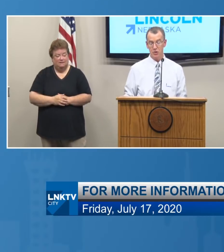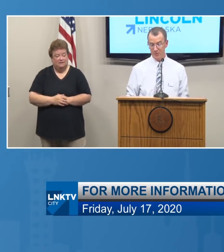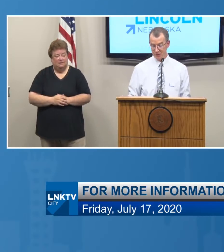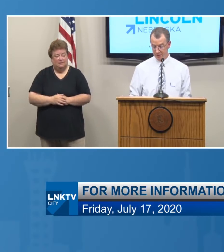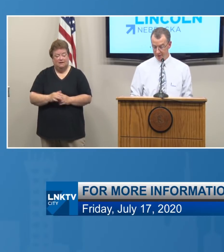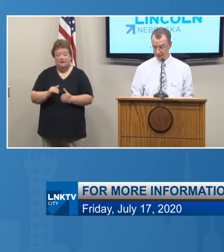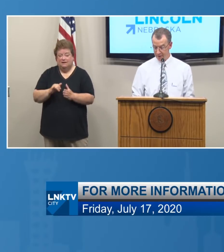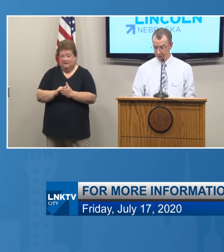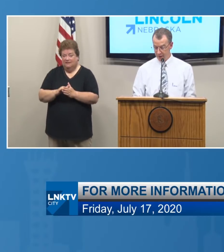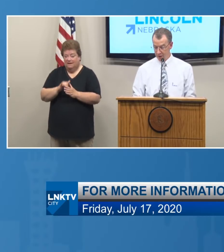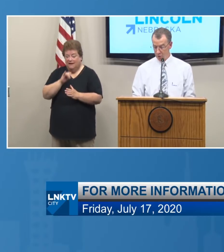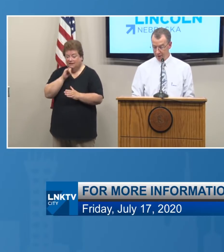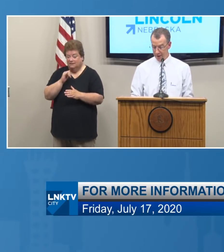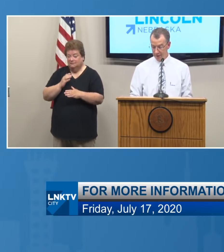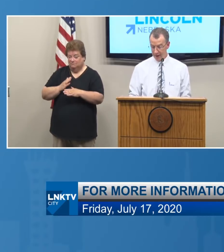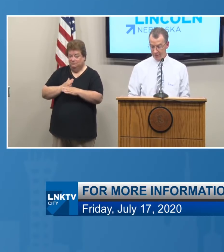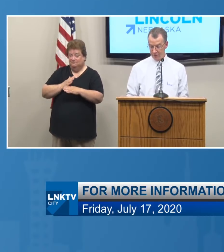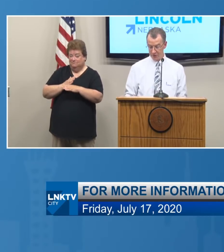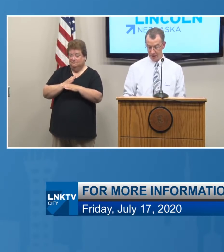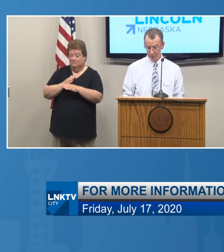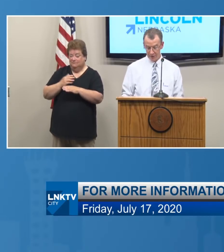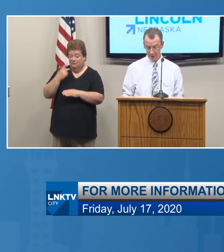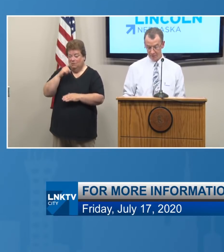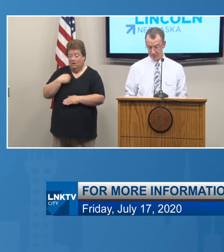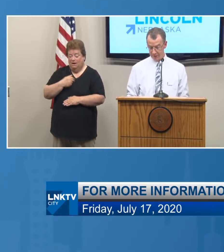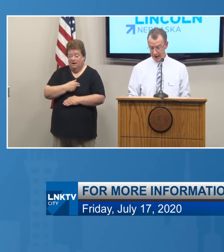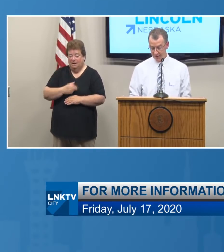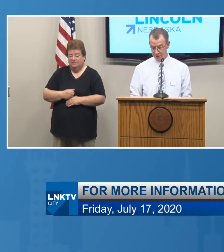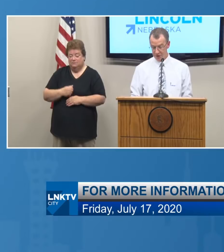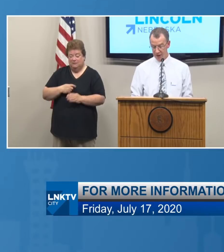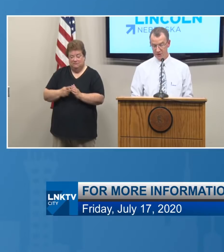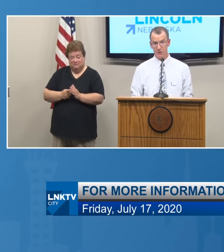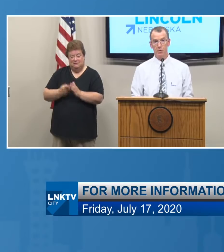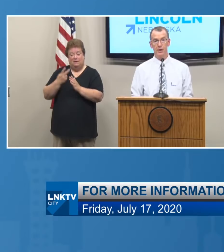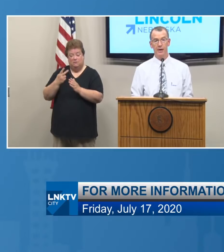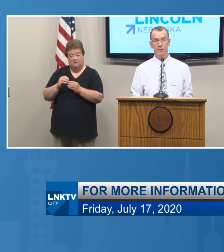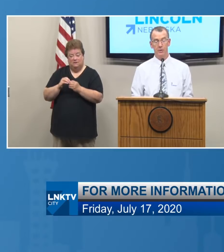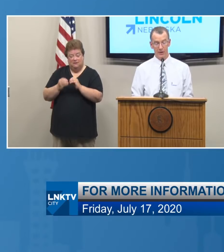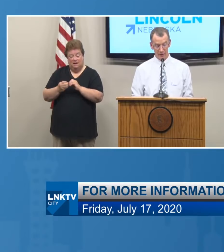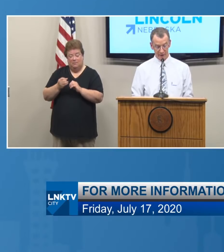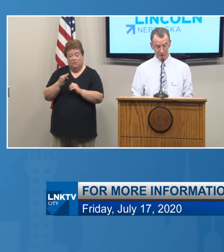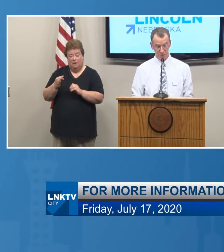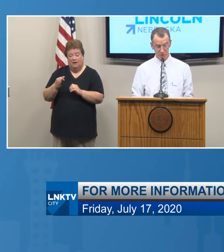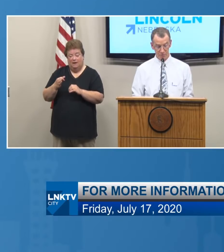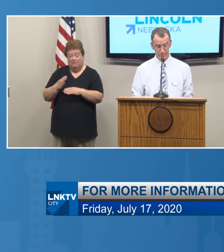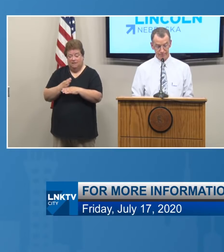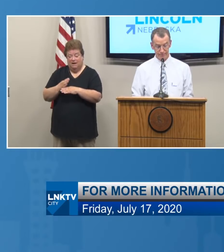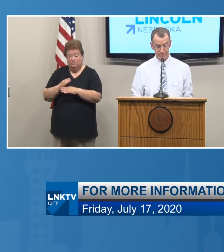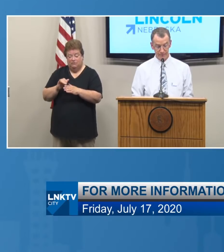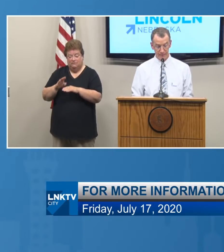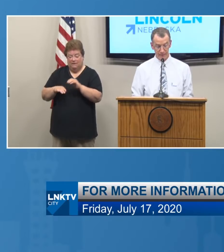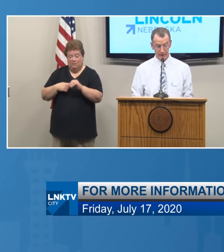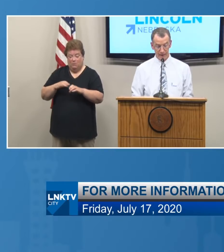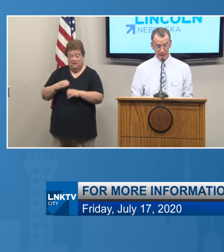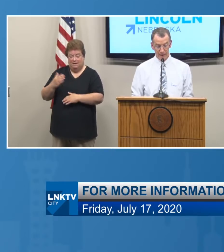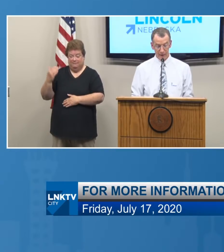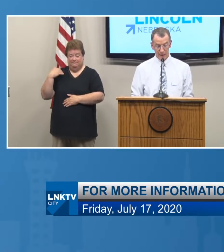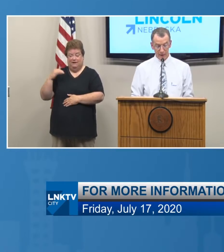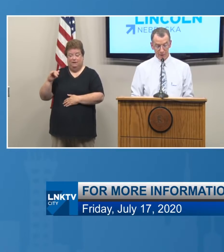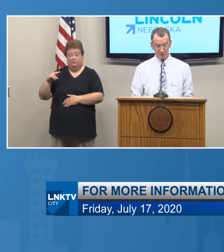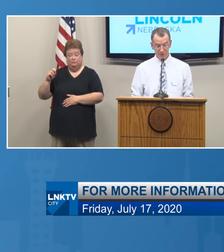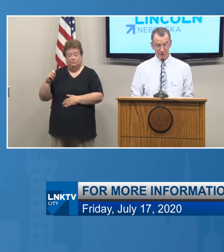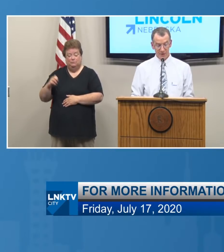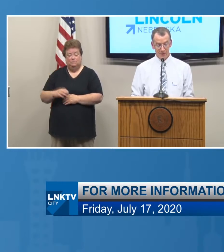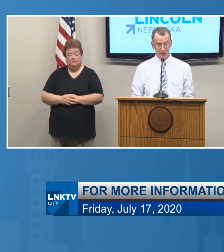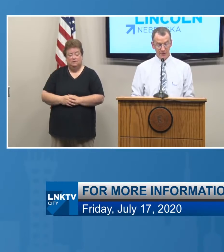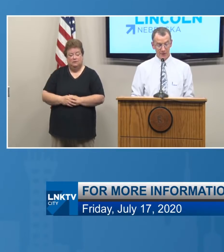is a disturbing trend. We now have over double the number of average cases per day than we did in late June.